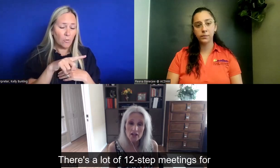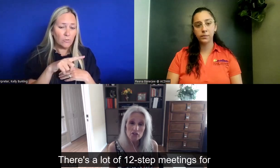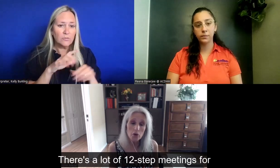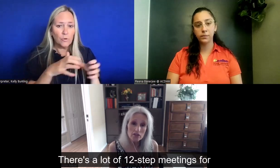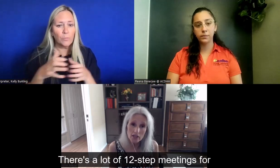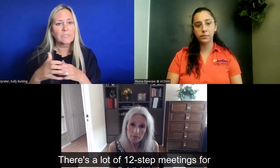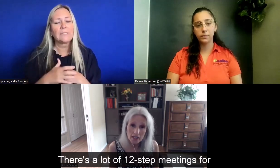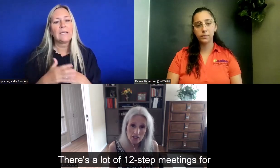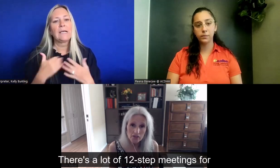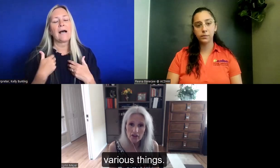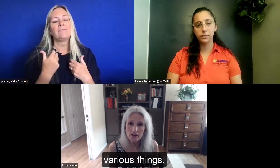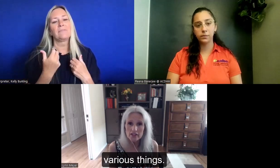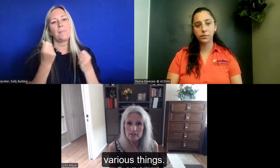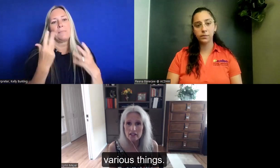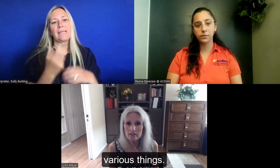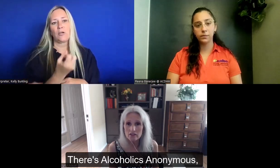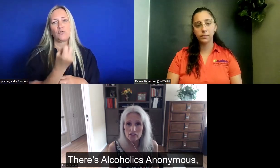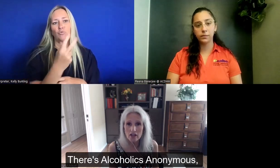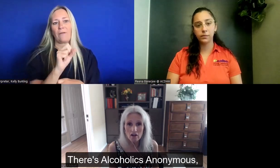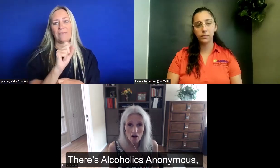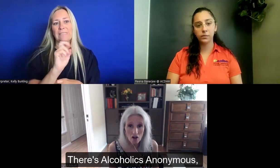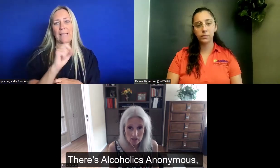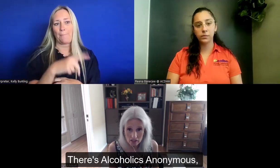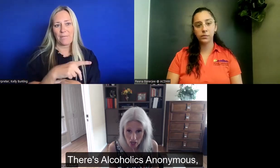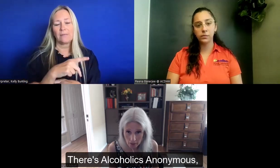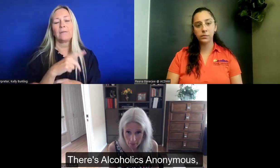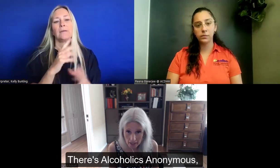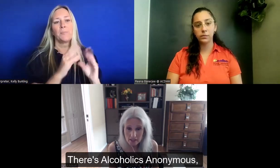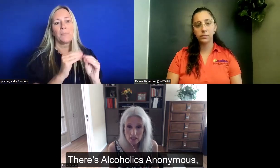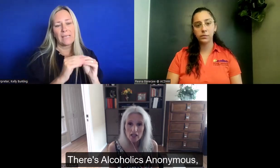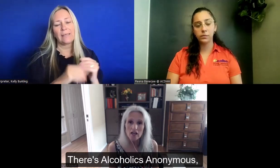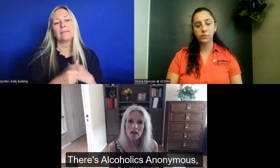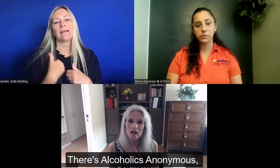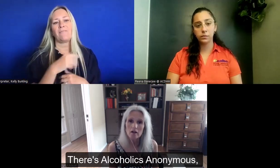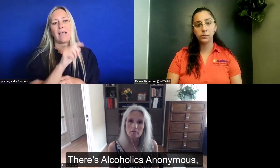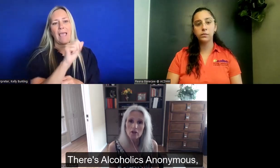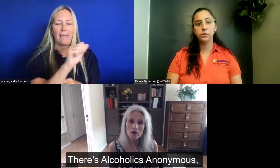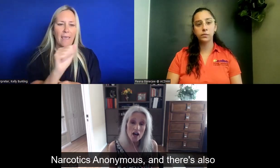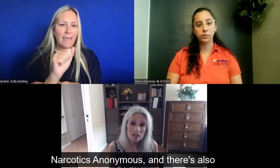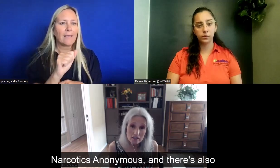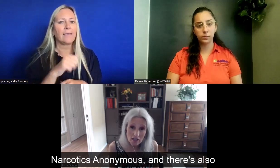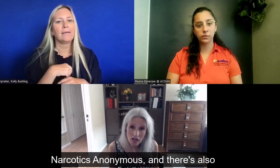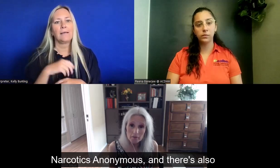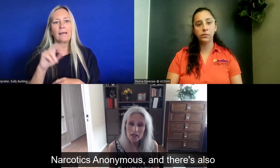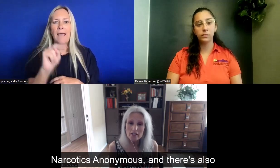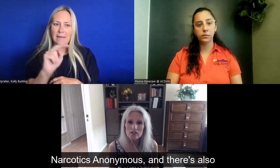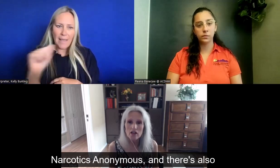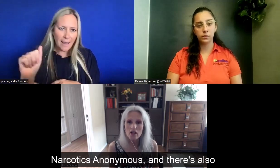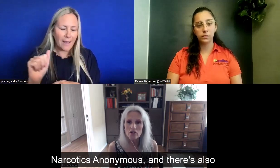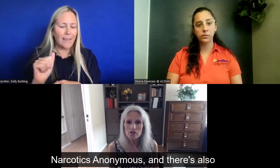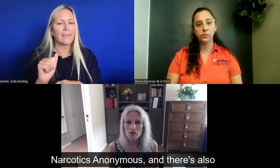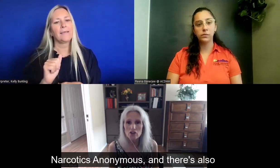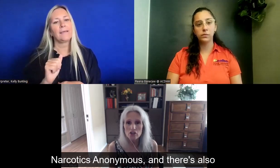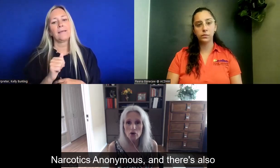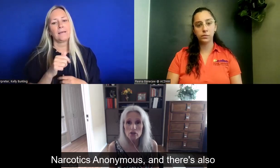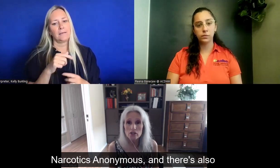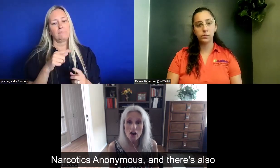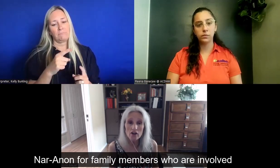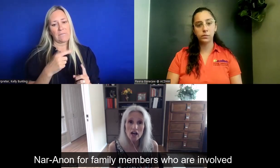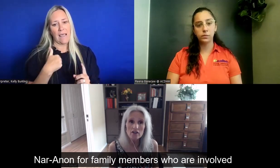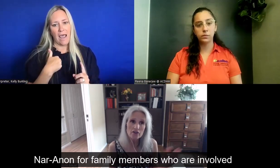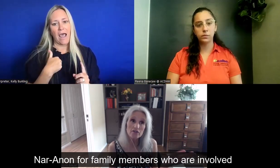There's a lot of 12-step meetings for various things. There's Alcoholics Anonymous, Narcotics Anonymous, and there's